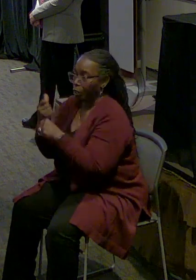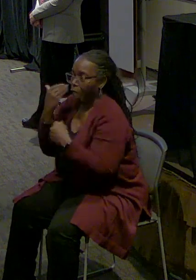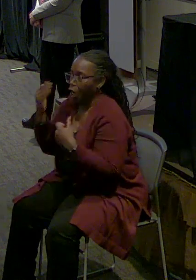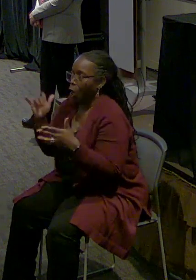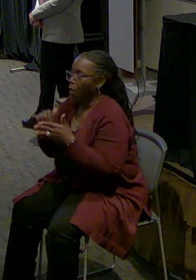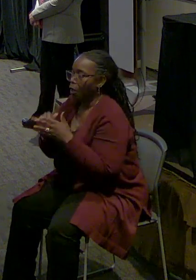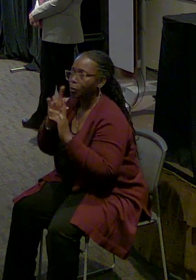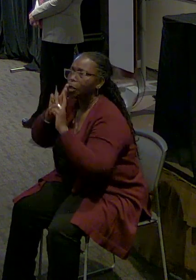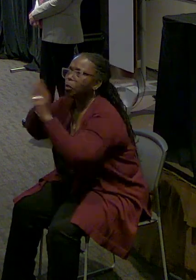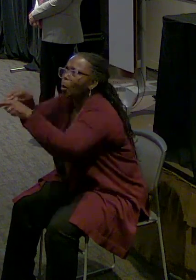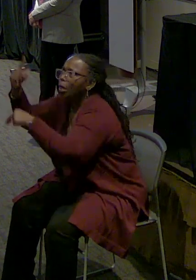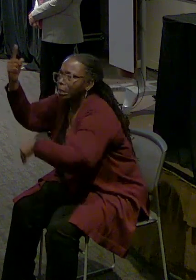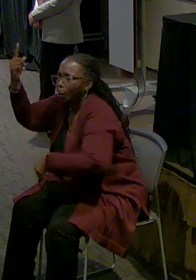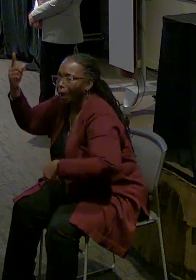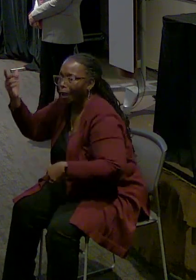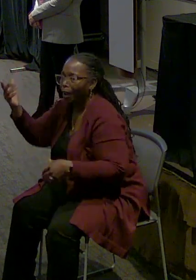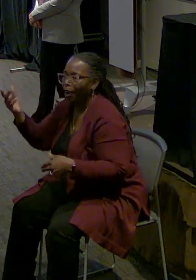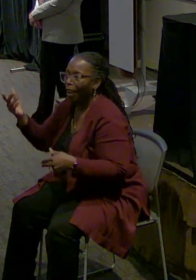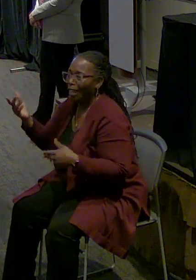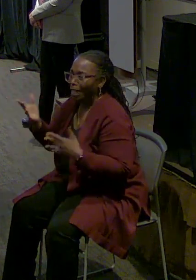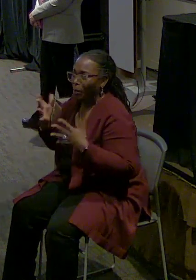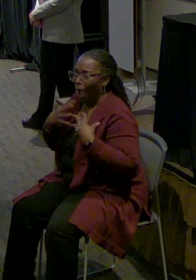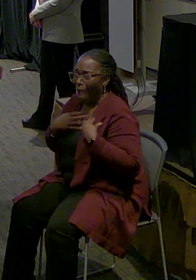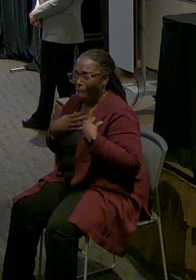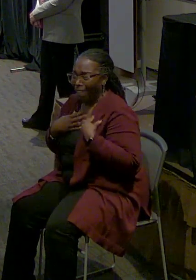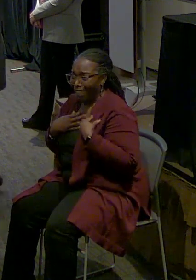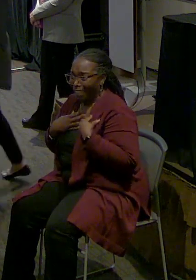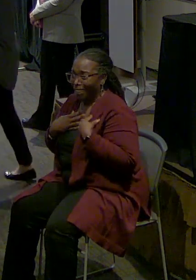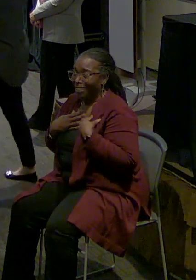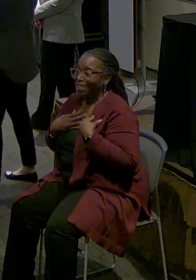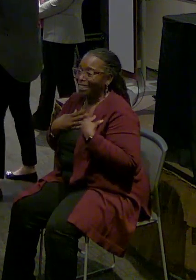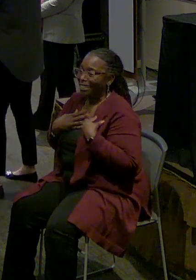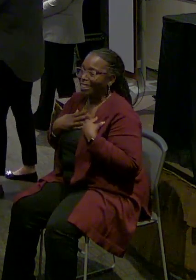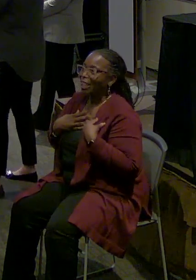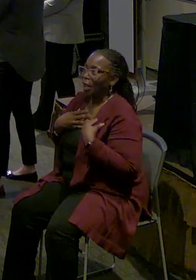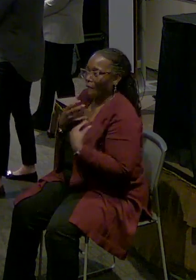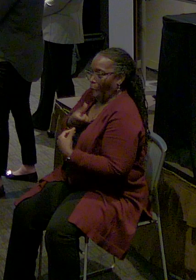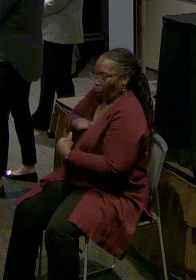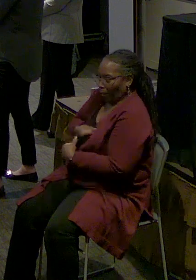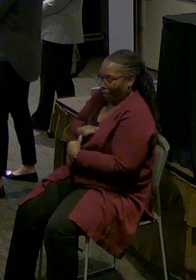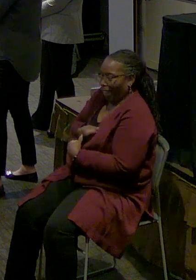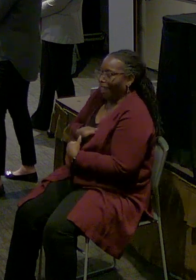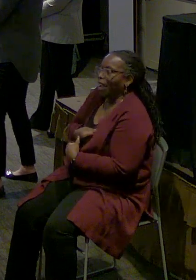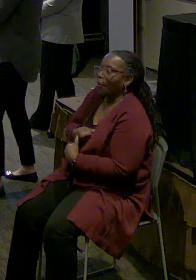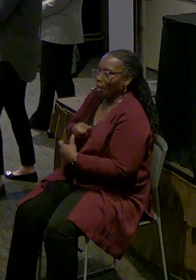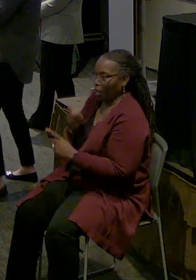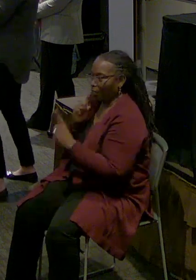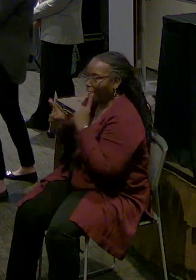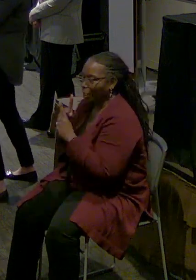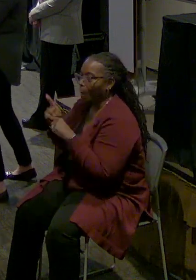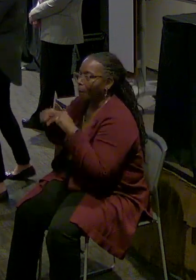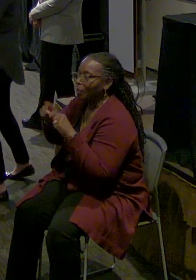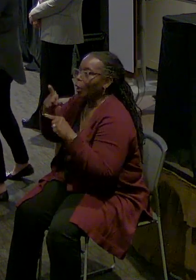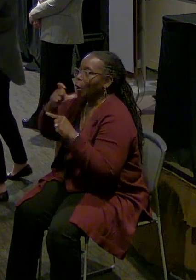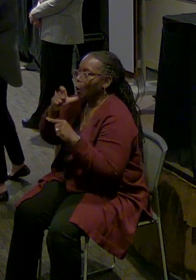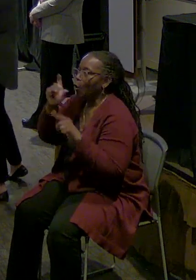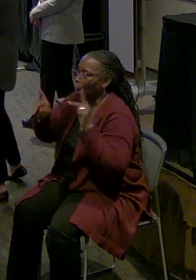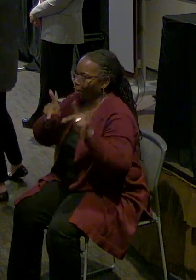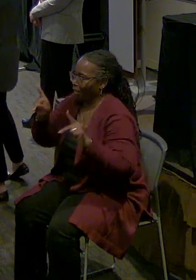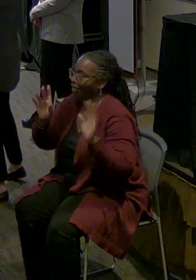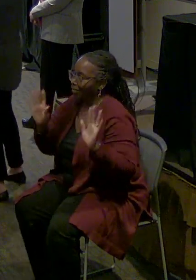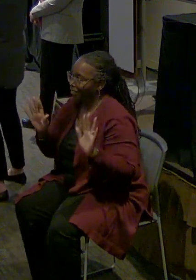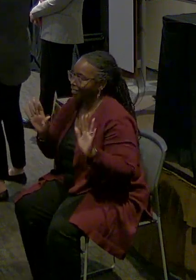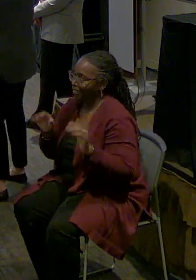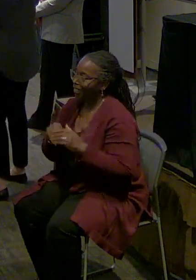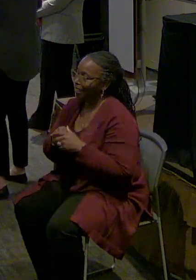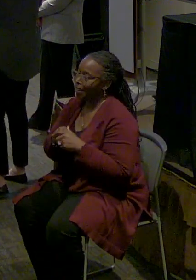was supposed to report it somewhere. What? So you just hang on to that. But you have the conversations based on who your audience is,